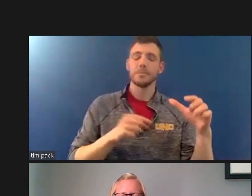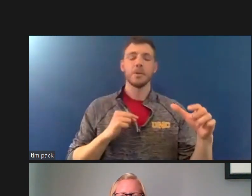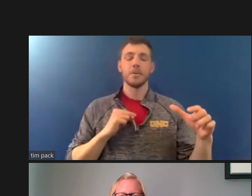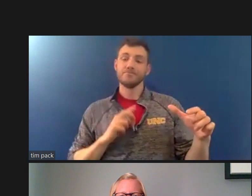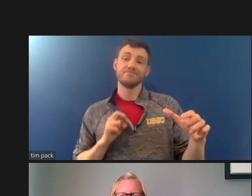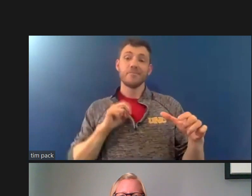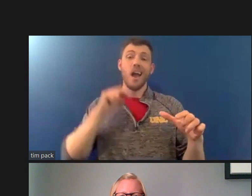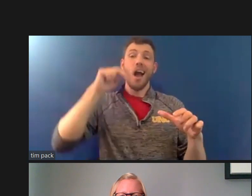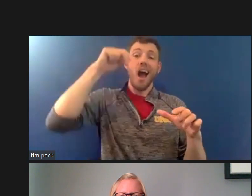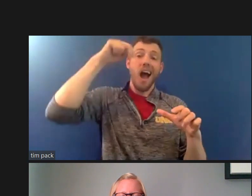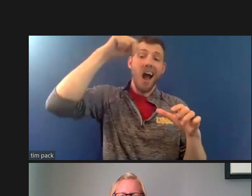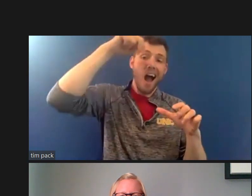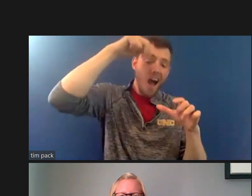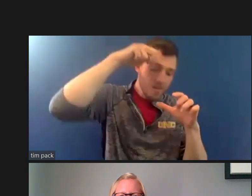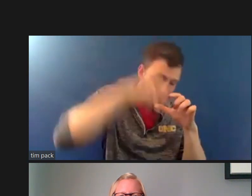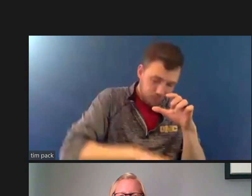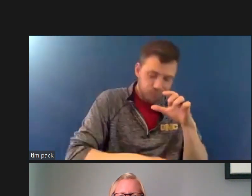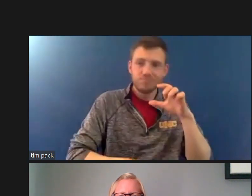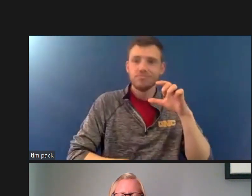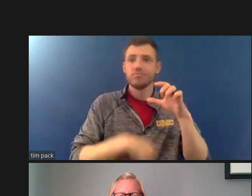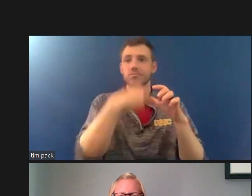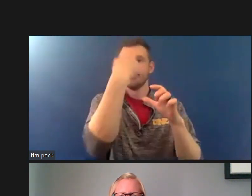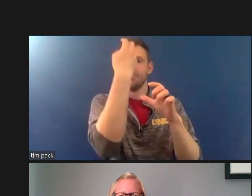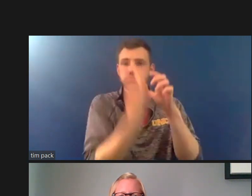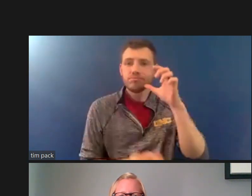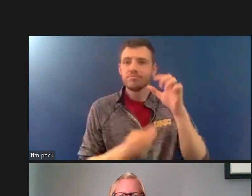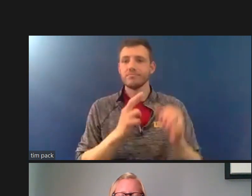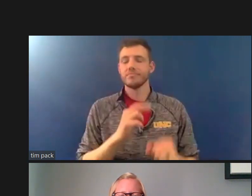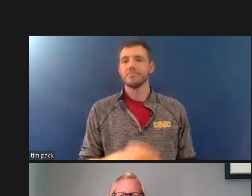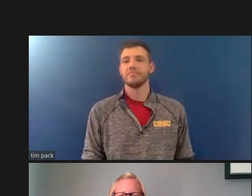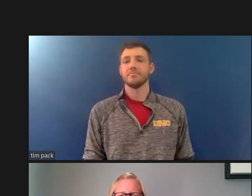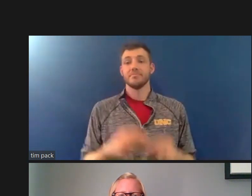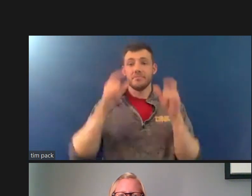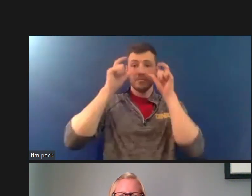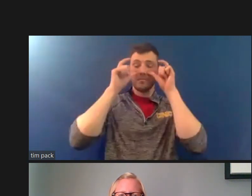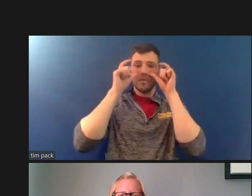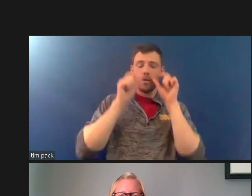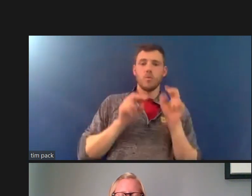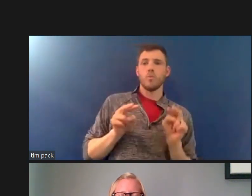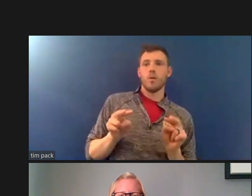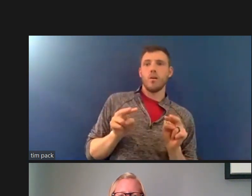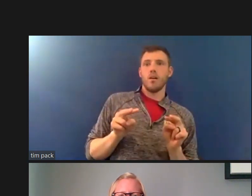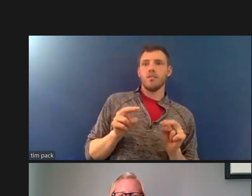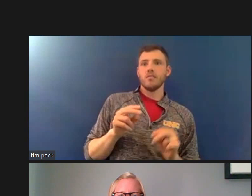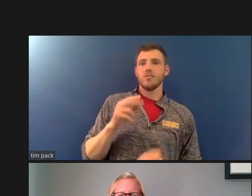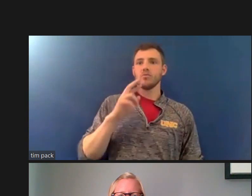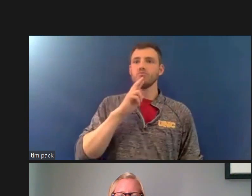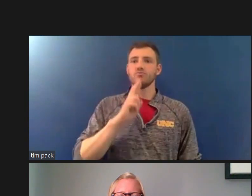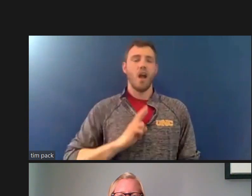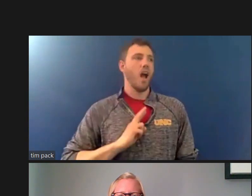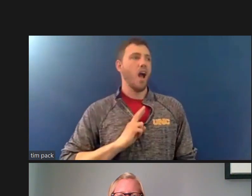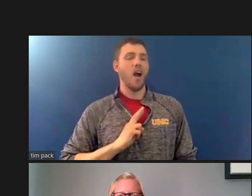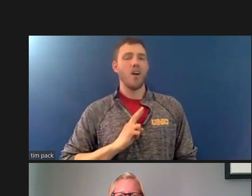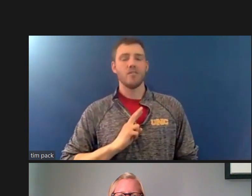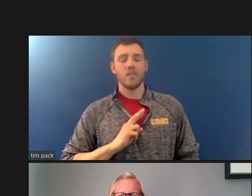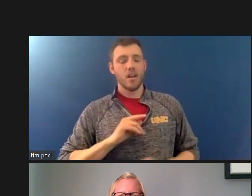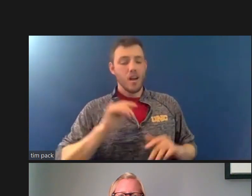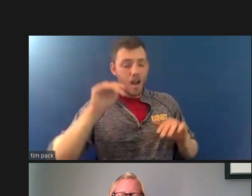again, sat on the rocky ledge, and watched Ralph's green and white body enviously. You can't half